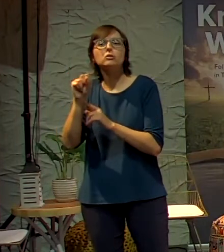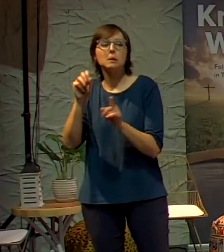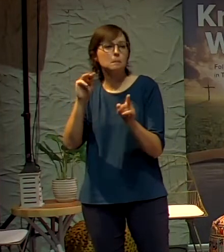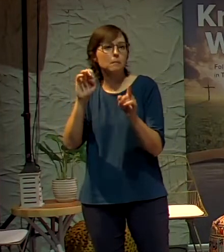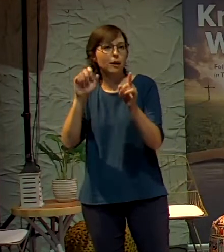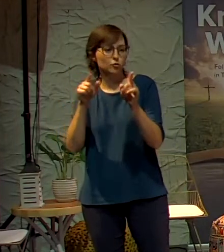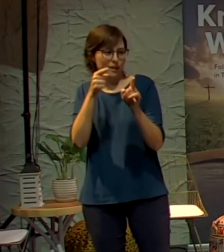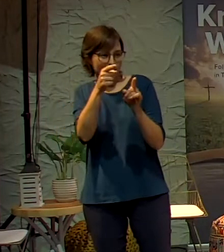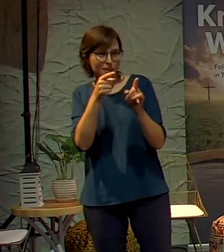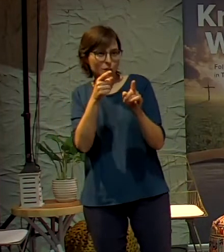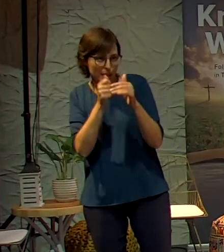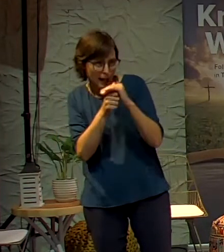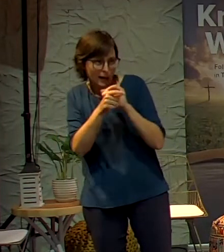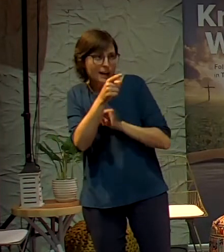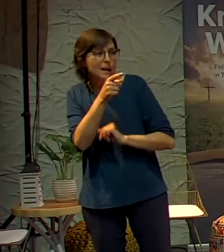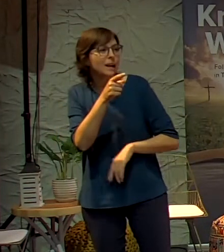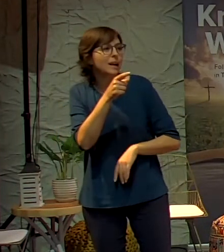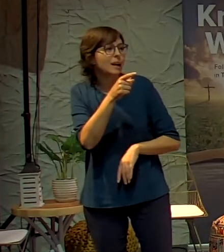there. He's hiding.